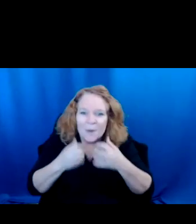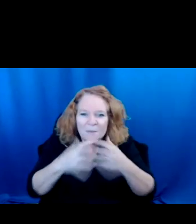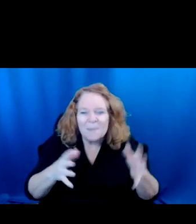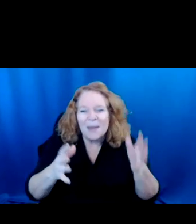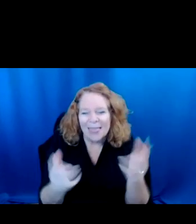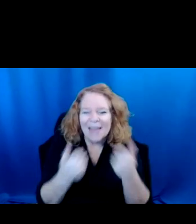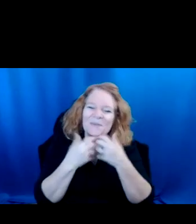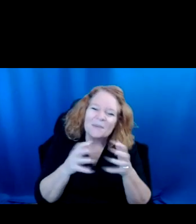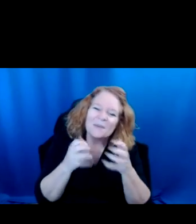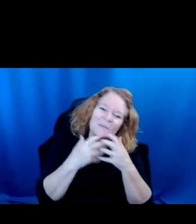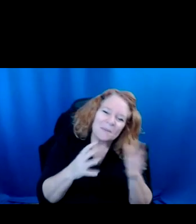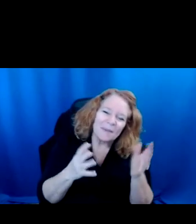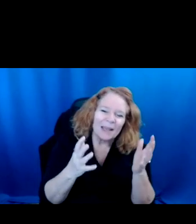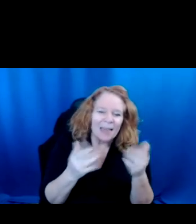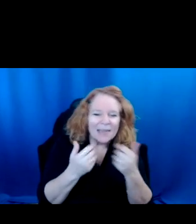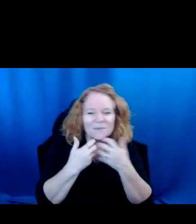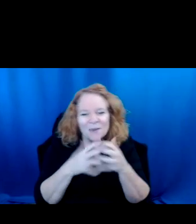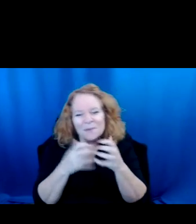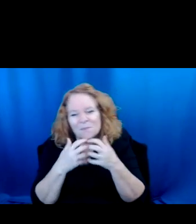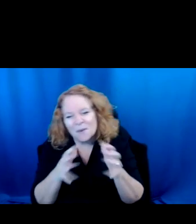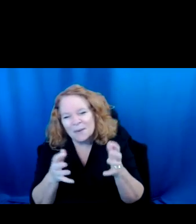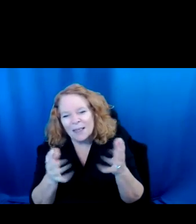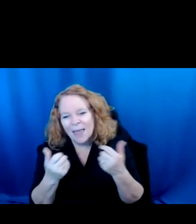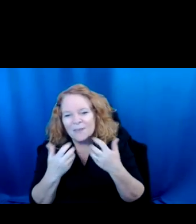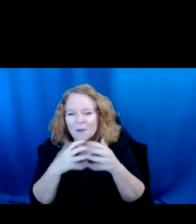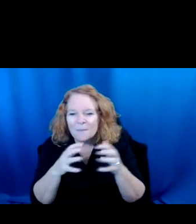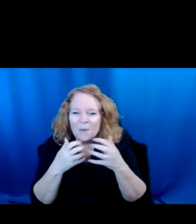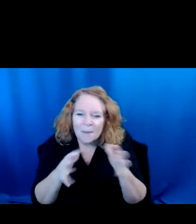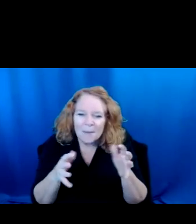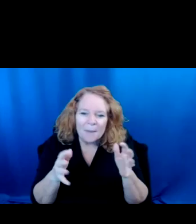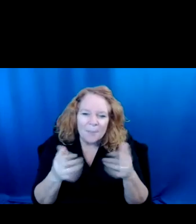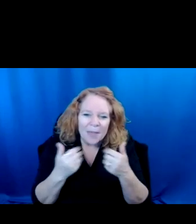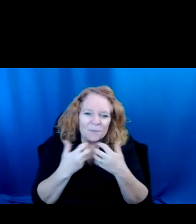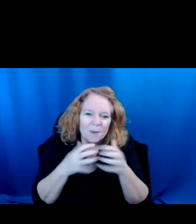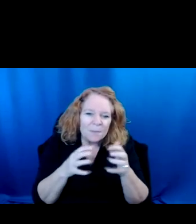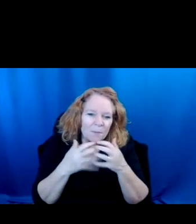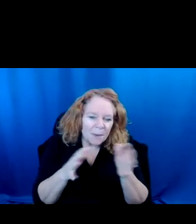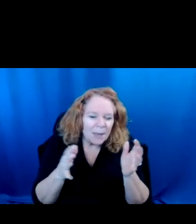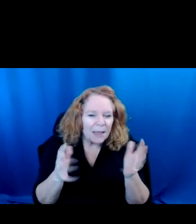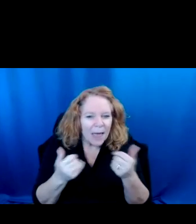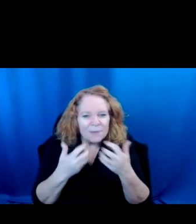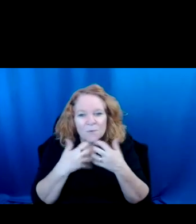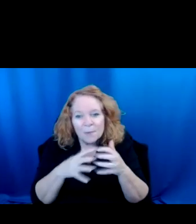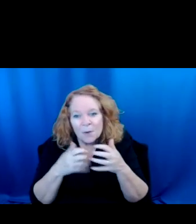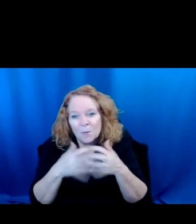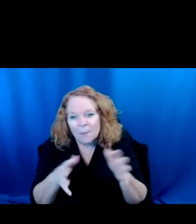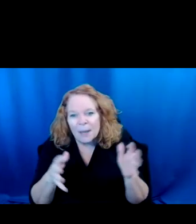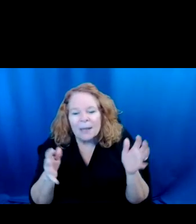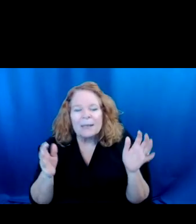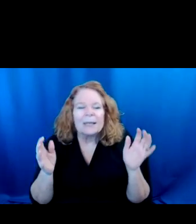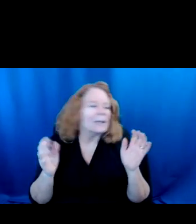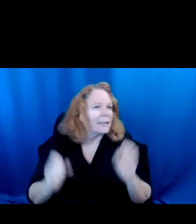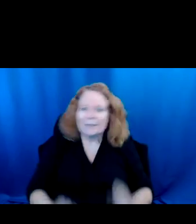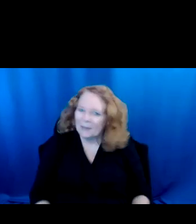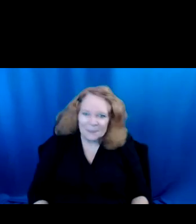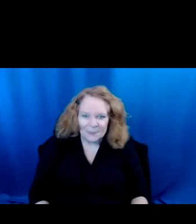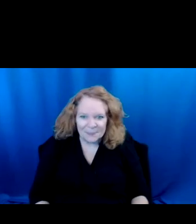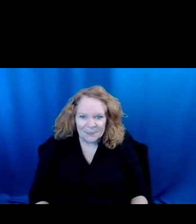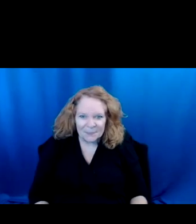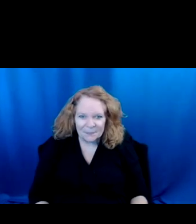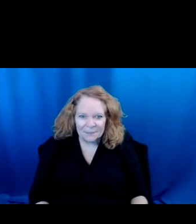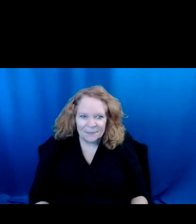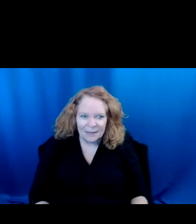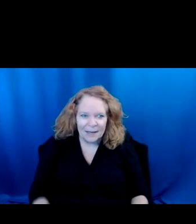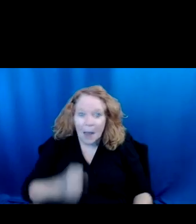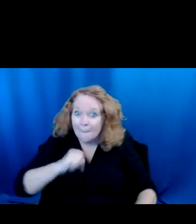Ribbit, ribbit, that's ribbit, ribbit, that's ribbit, ribbit, that's ribbit, ribbit, that's ribbit, ribbit, that's ribbit, ribbit. Boom,